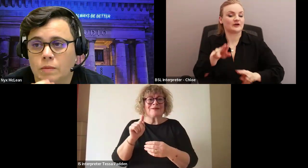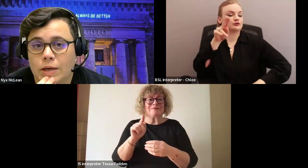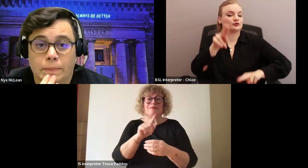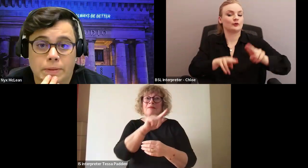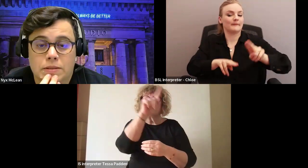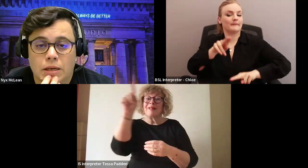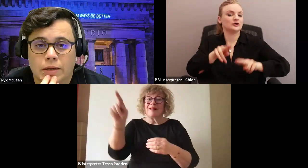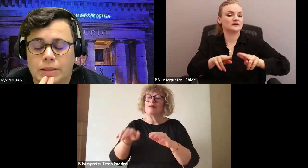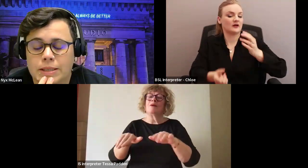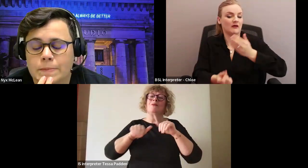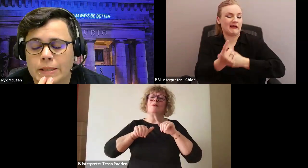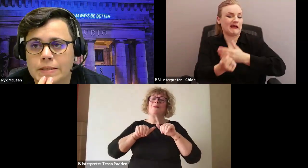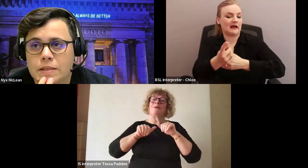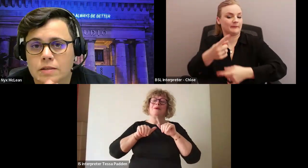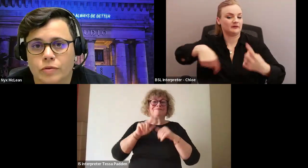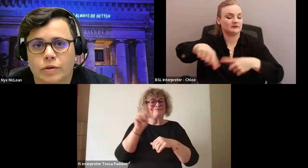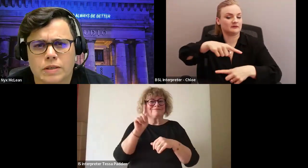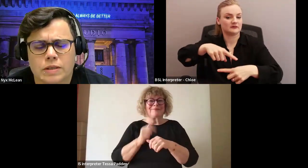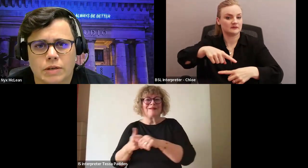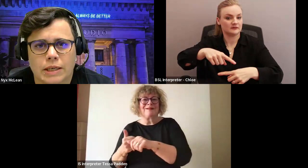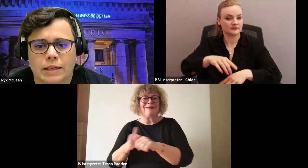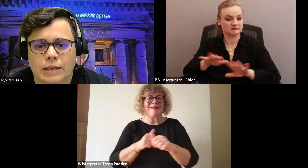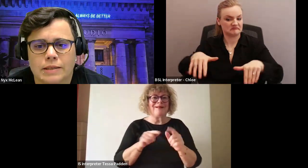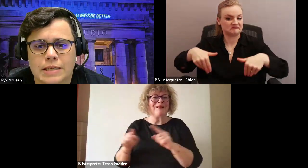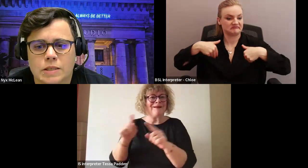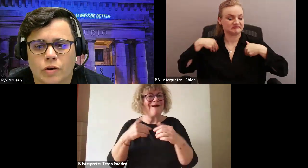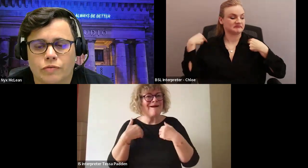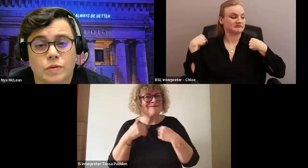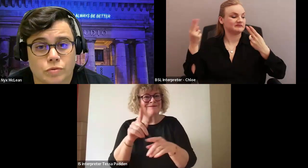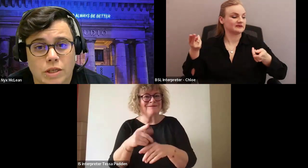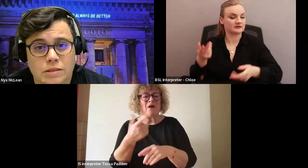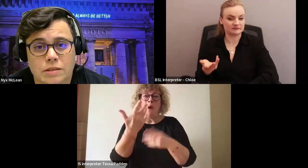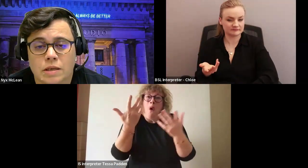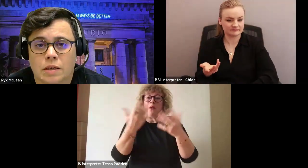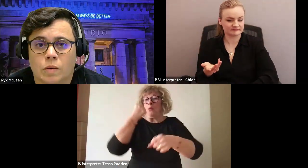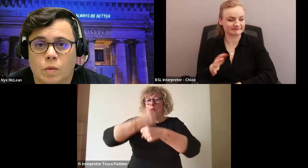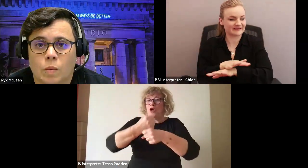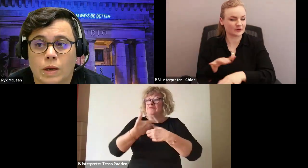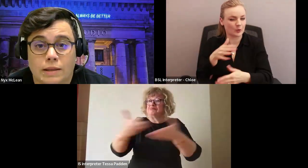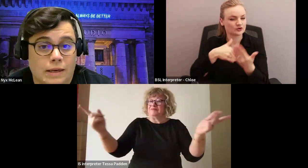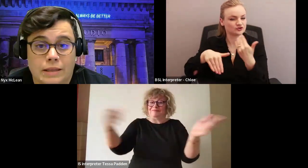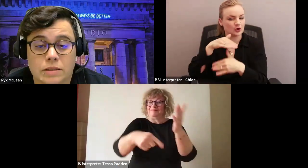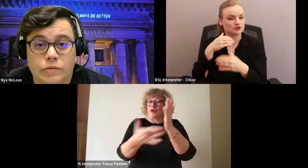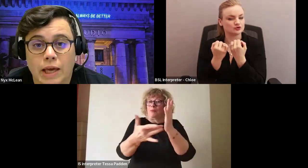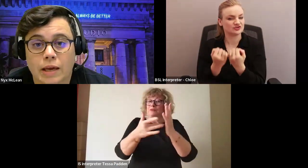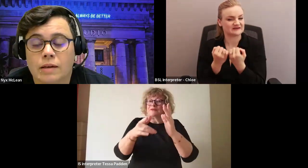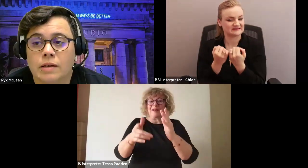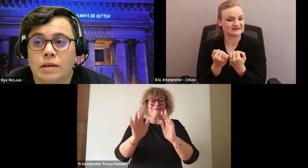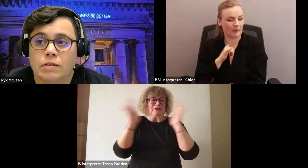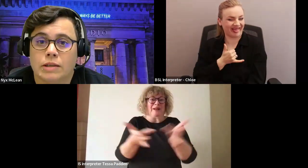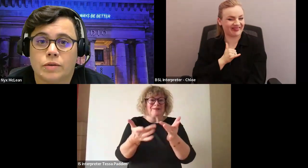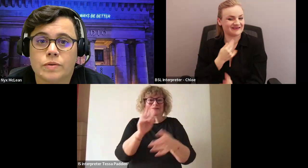monitor what happens in these spaces. So there isn't really a sense of social justice or an ethics of